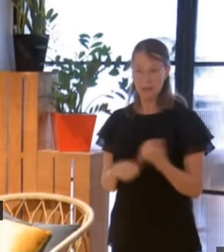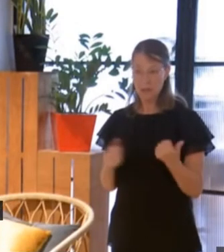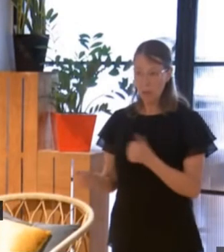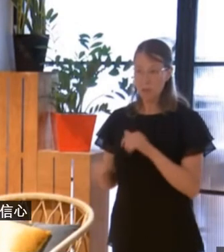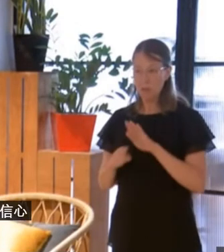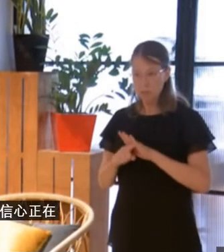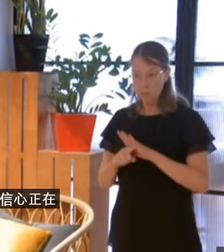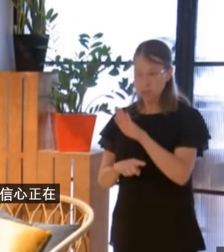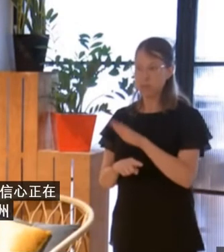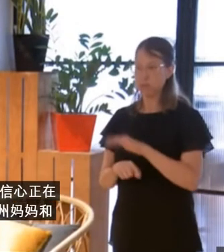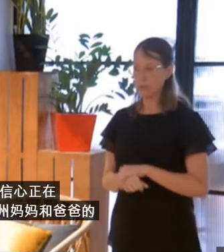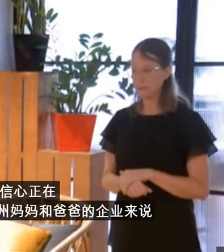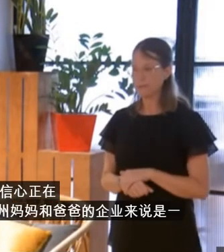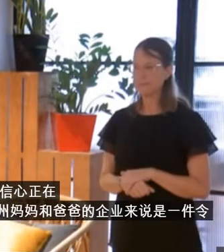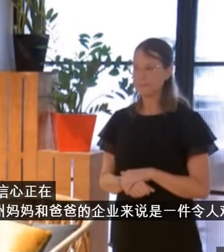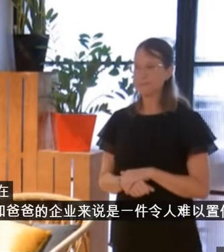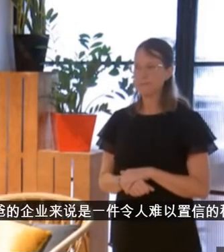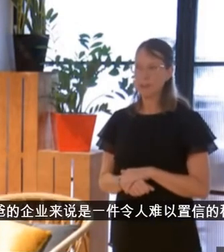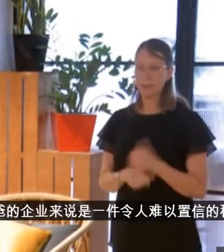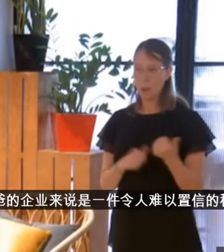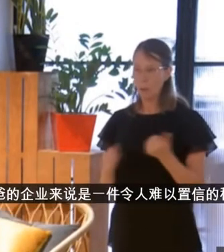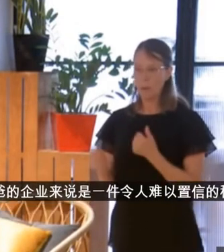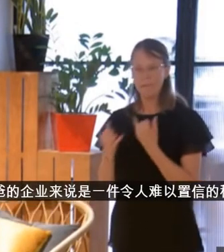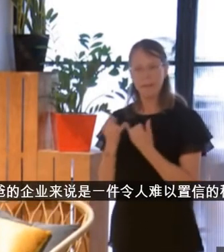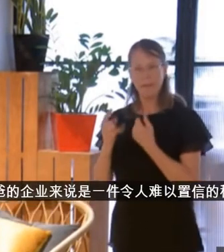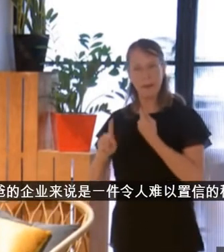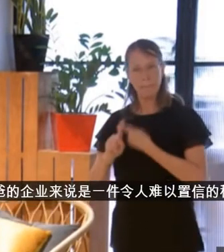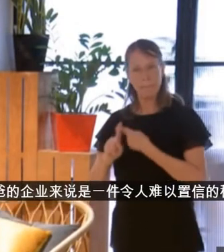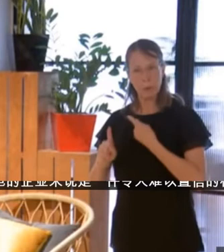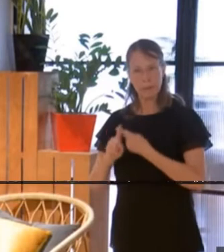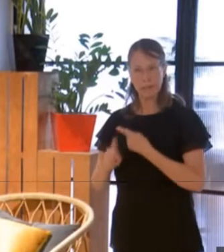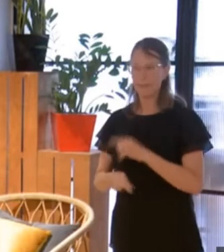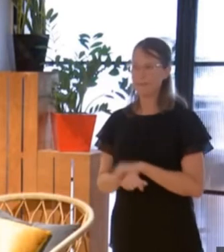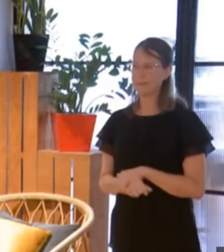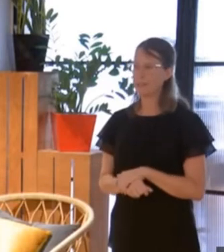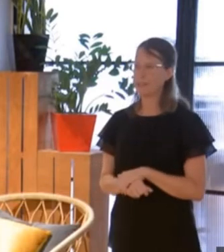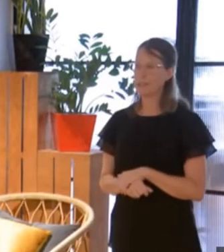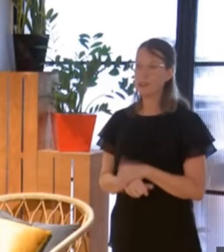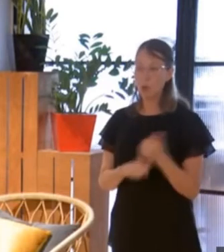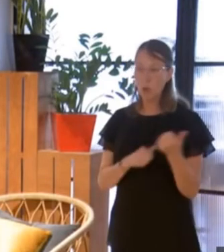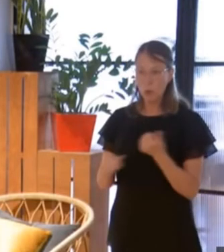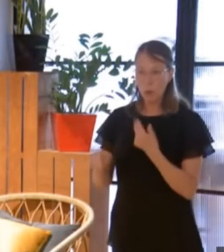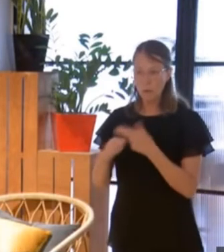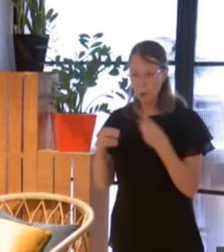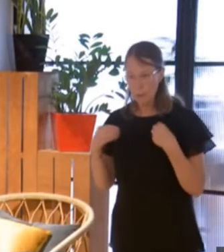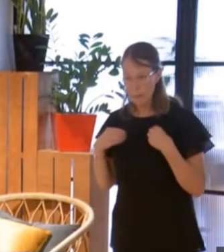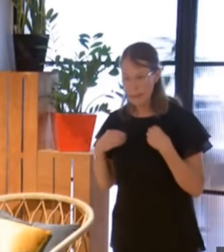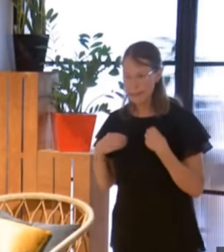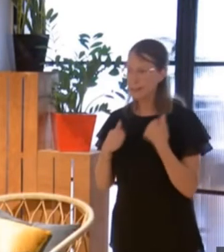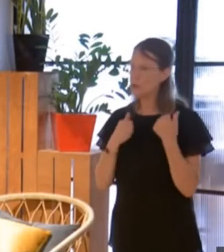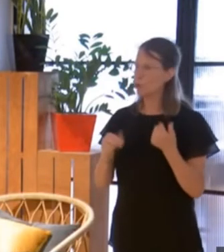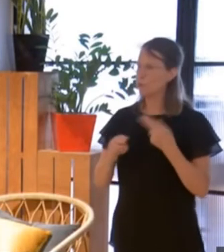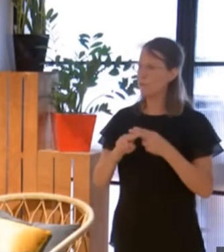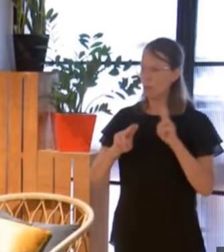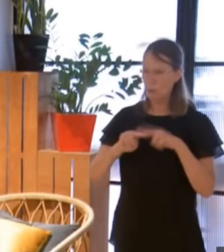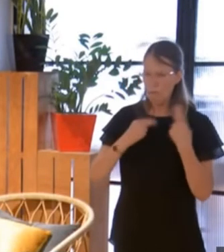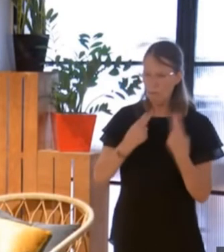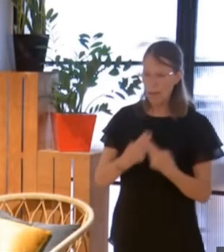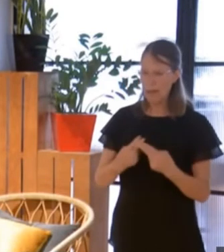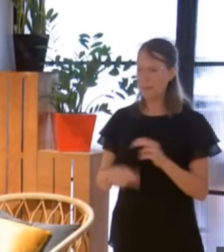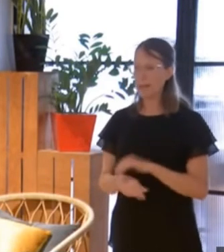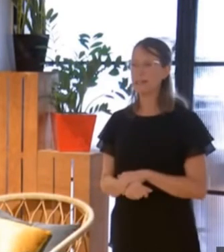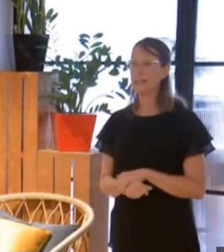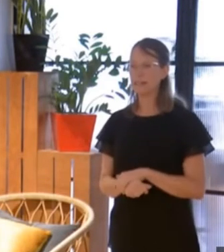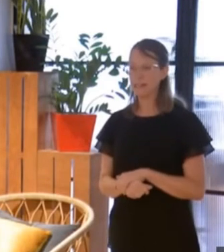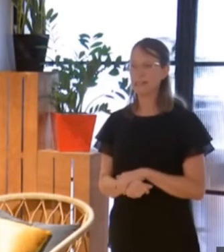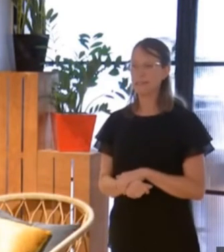front foot. Confidence is returning. That's an incredibly positive thing, not just for businesses, for mums and dads across the state.